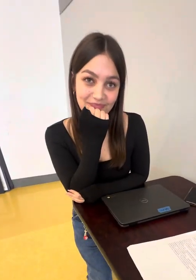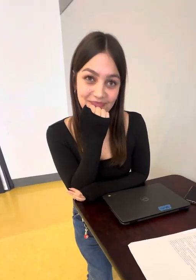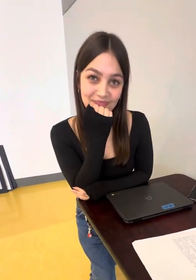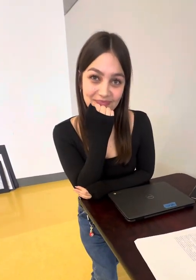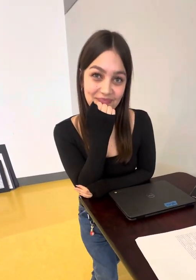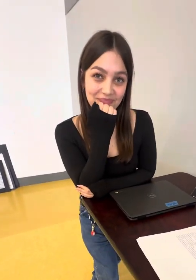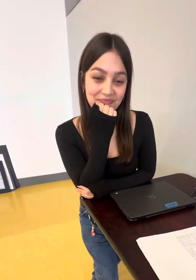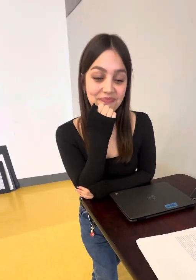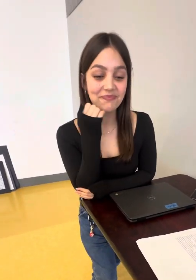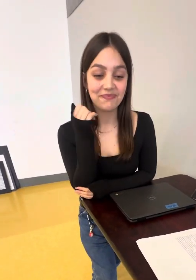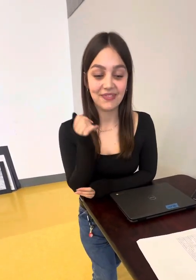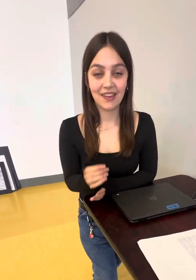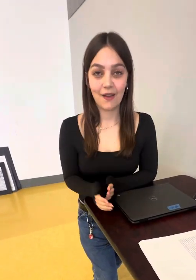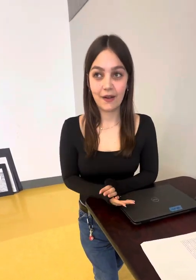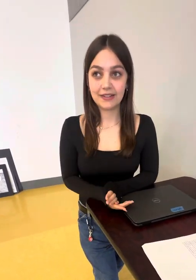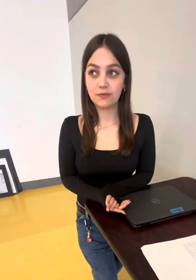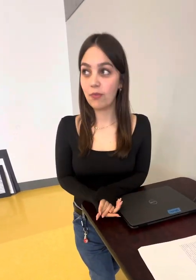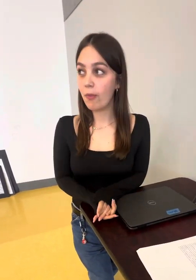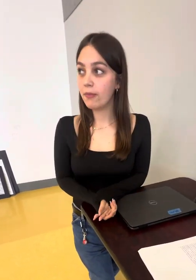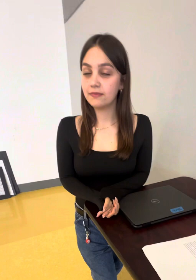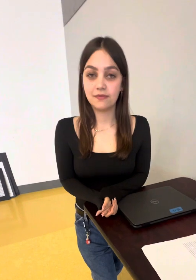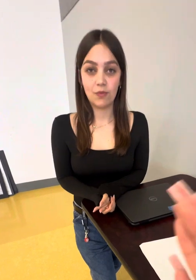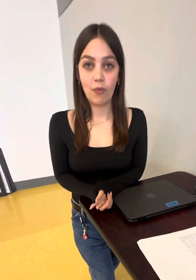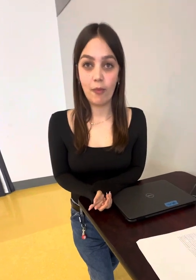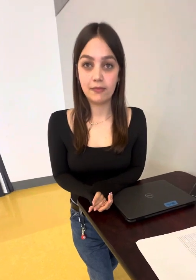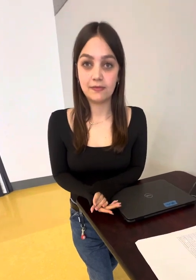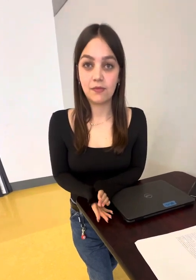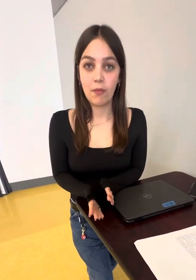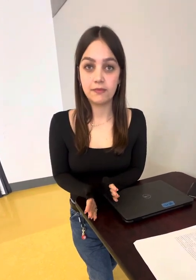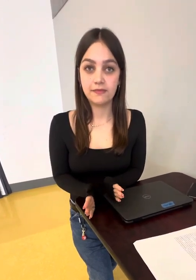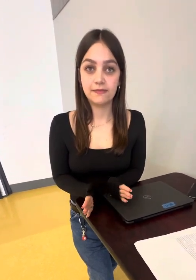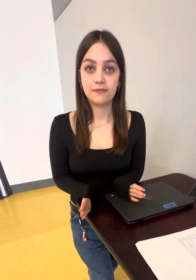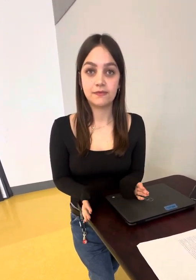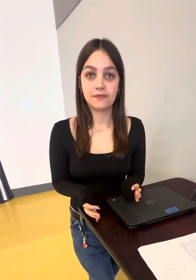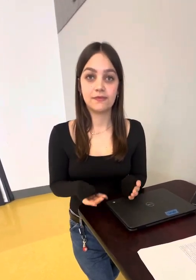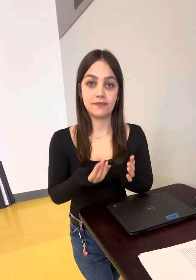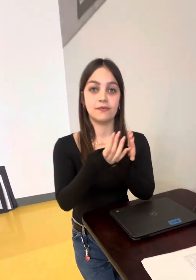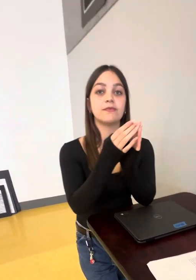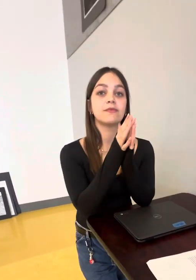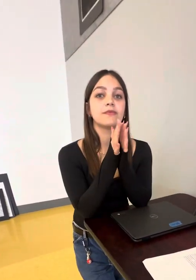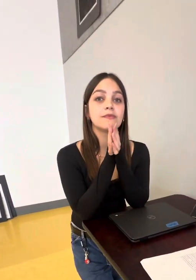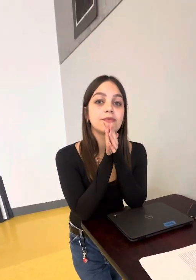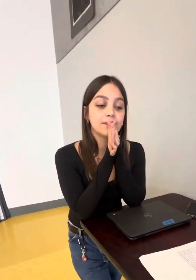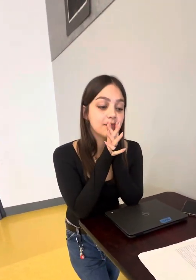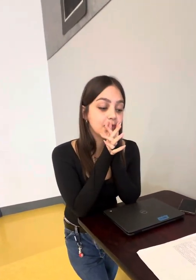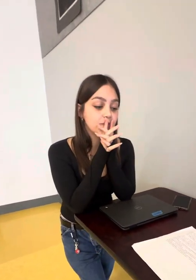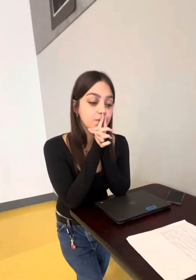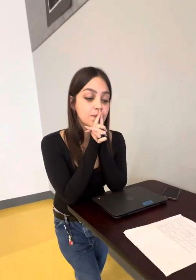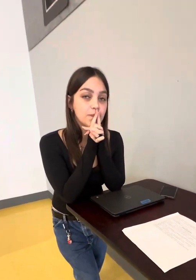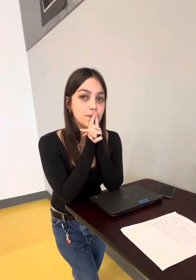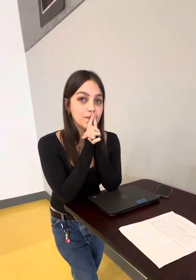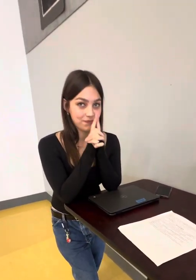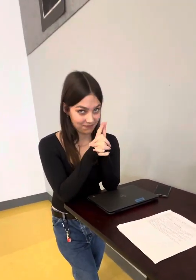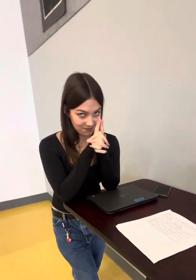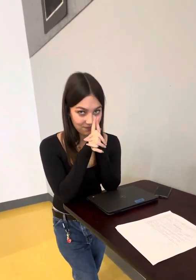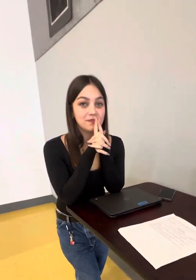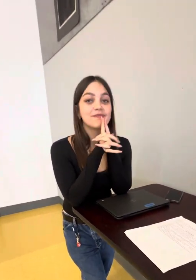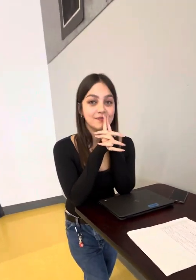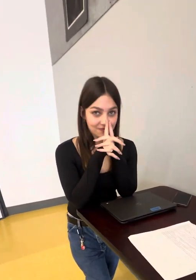you think is some good advice for the upcoming juniors to know about Mr. Rock and how her